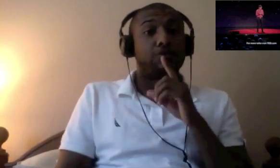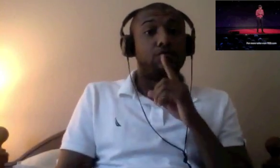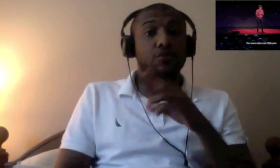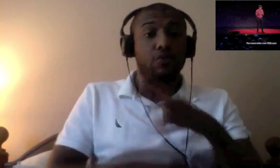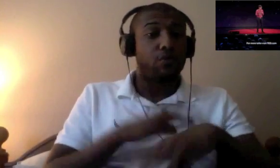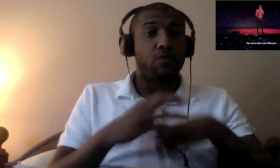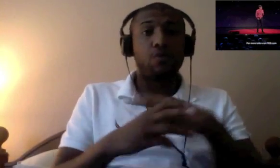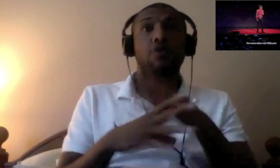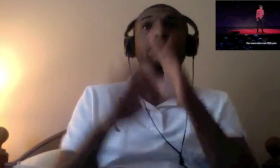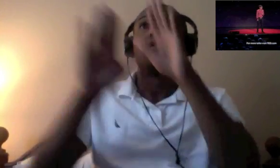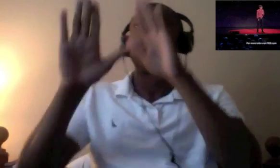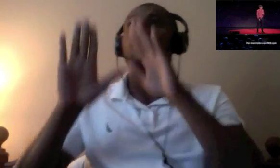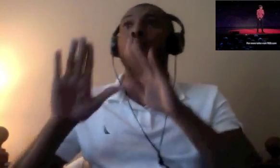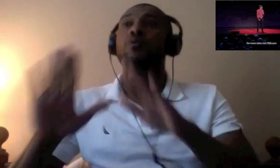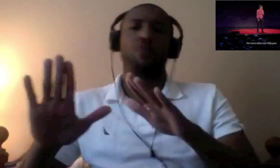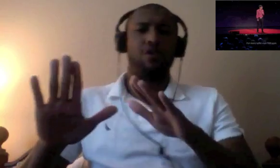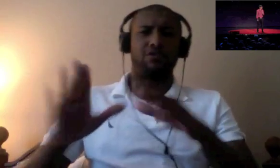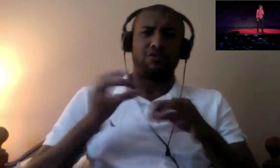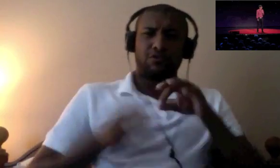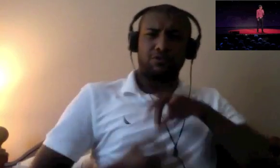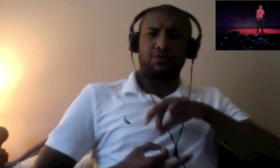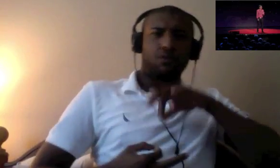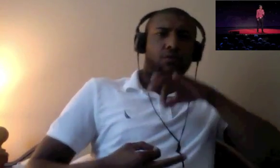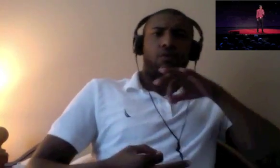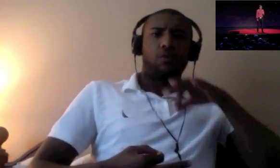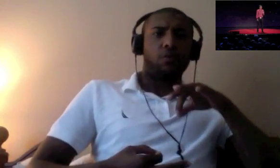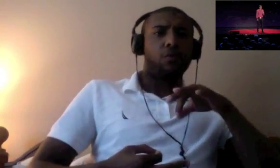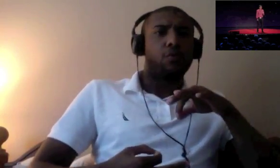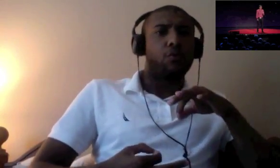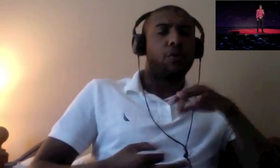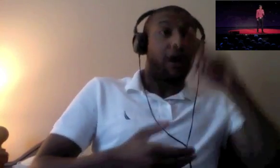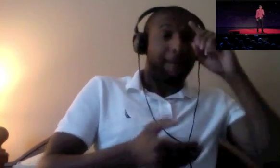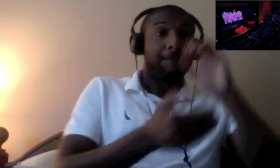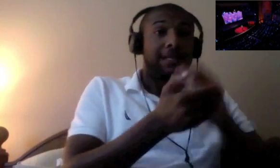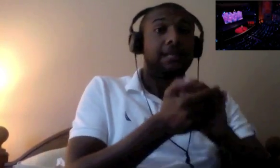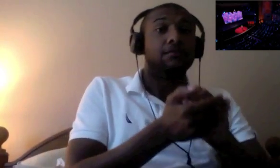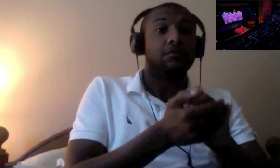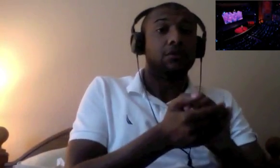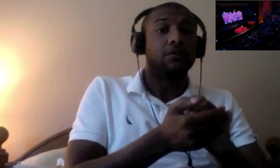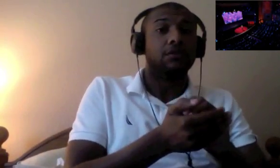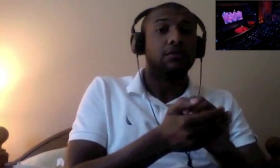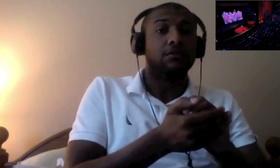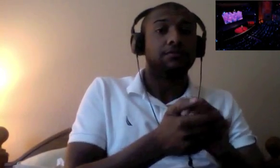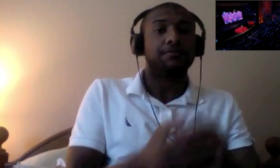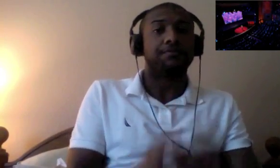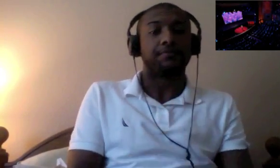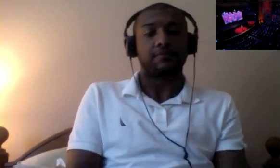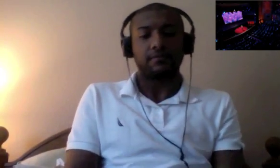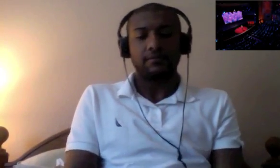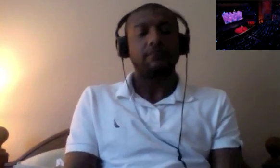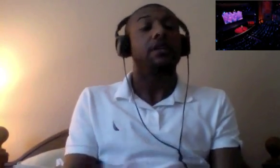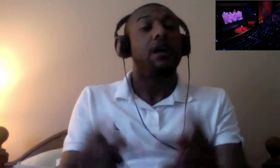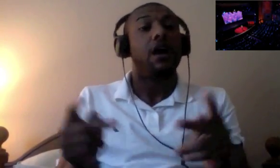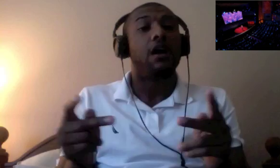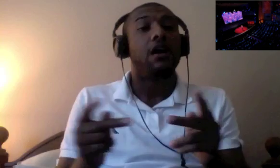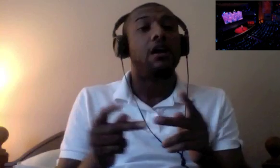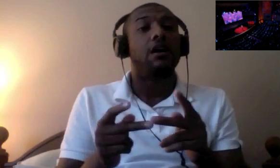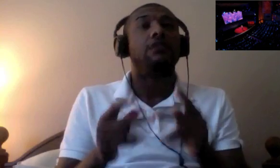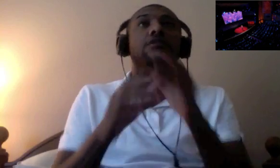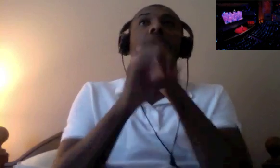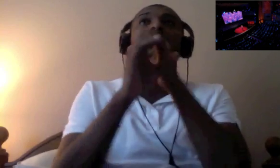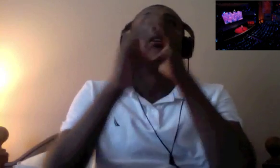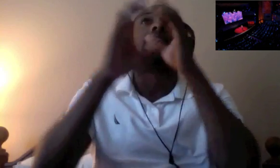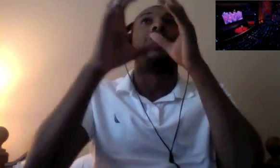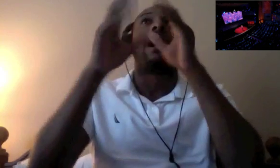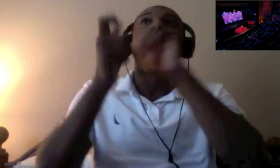wonder, a place with soul, a place we can believe in, a place where the things you imagine can become